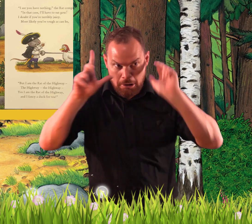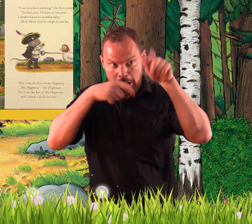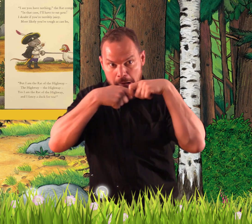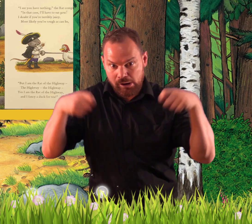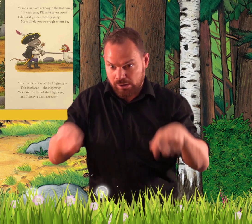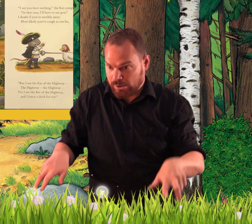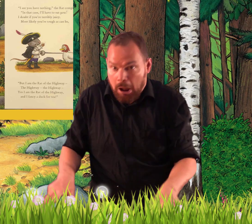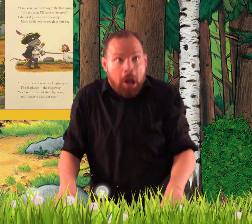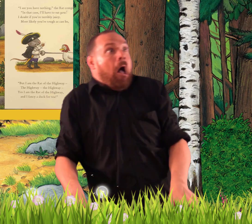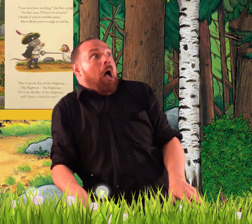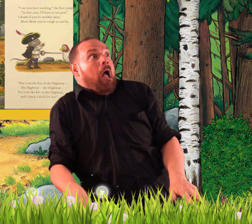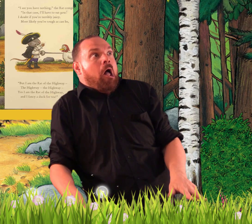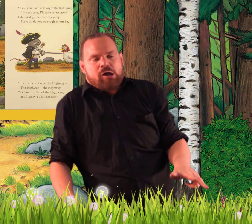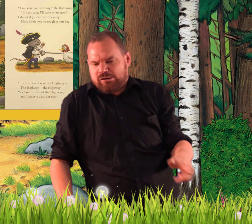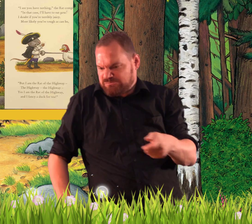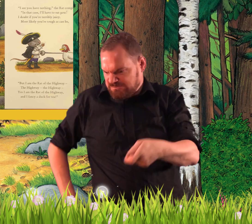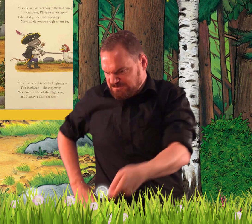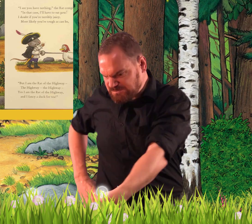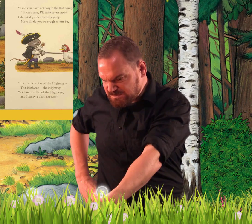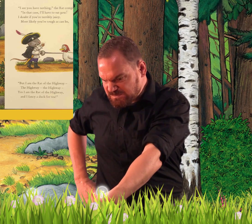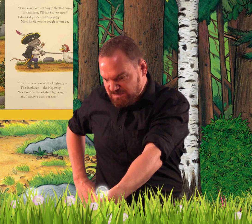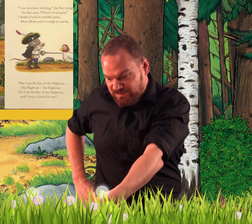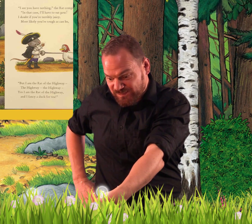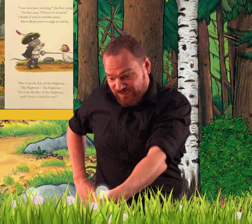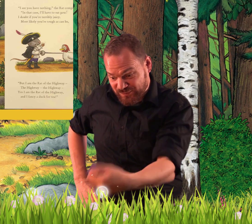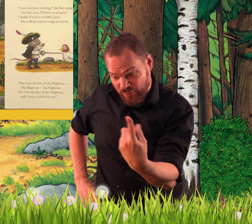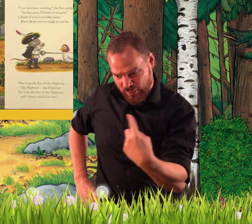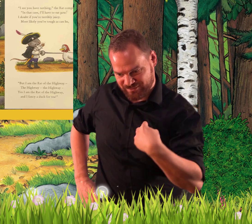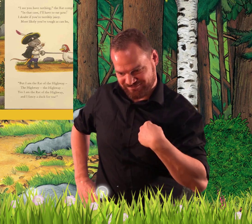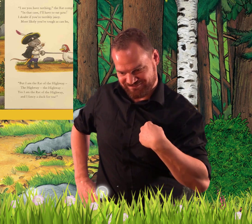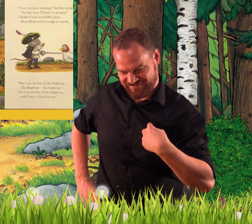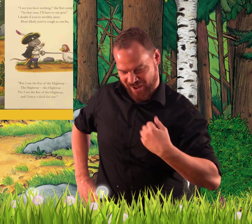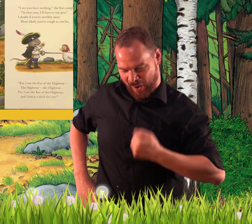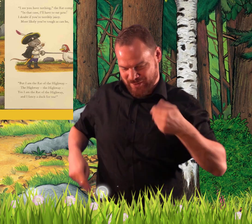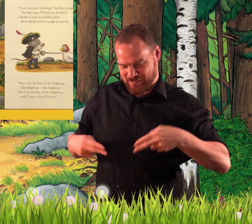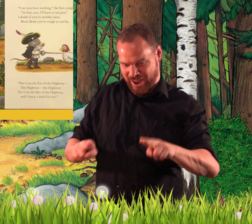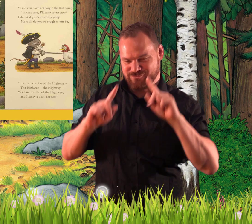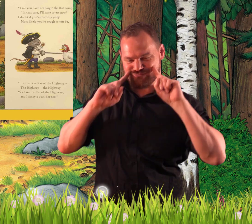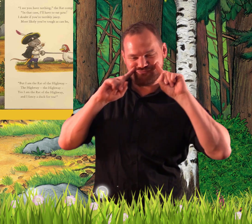waddling along with her headscarf on. "Ah!" she cried. He held his sword to her.